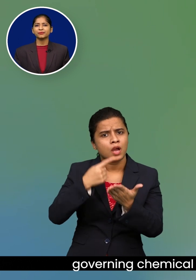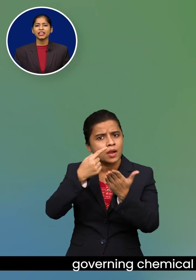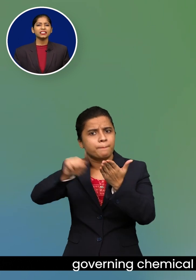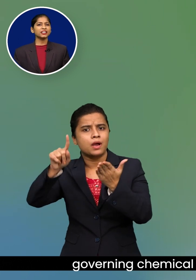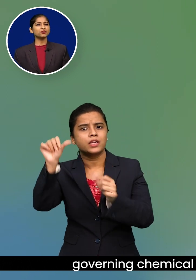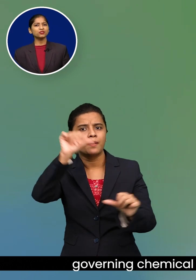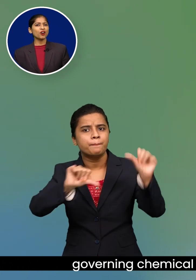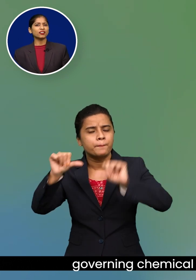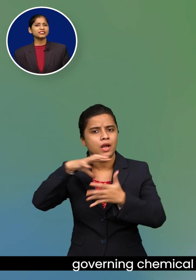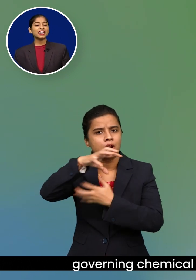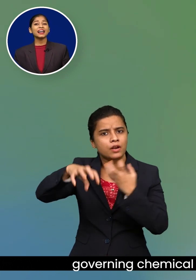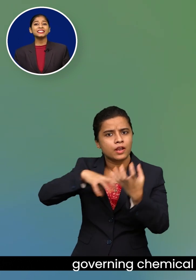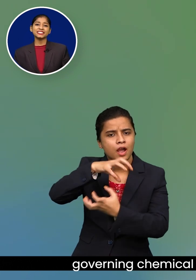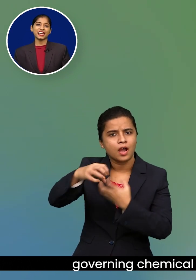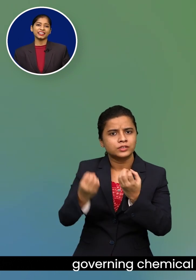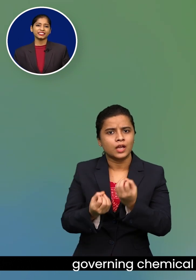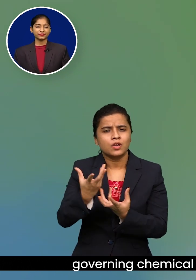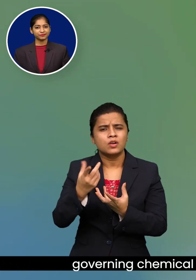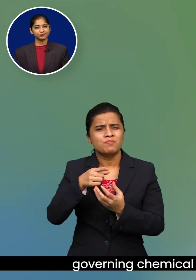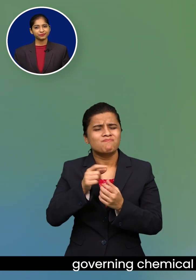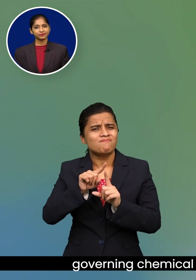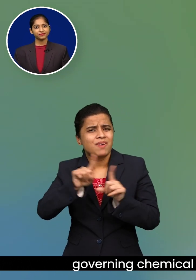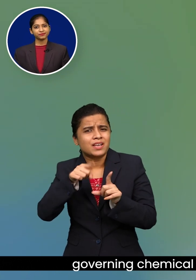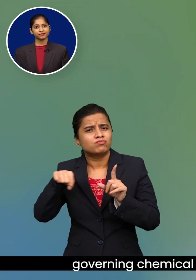but they could not understand